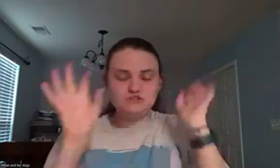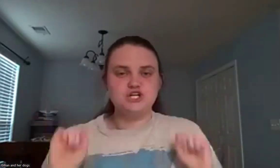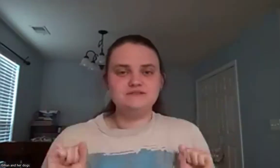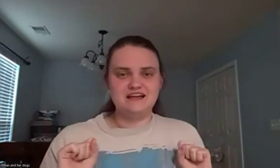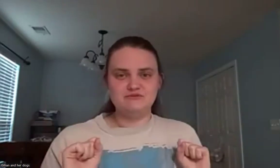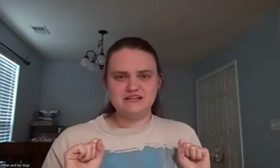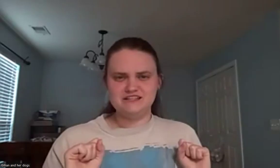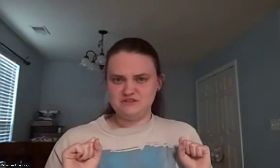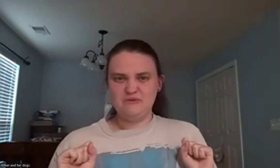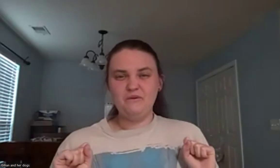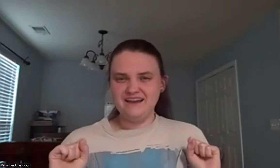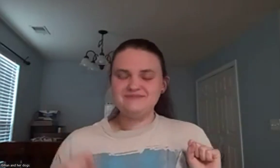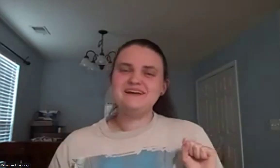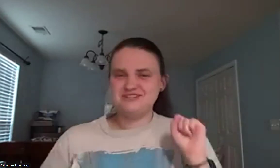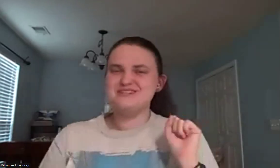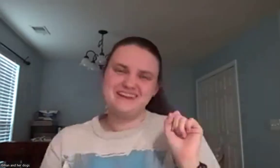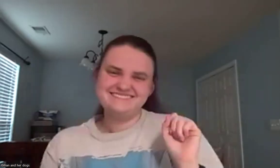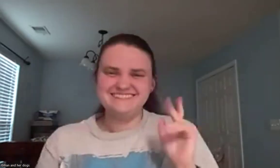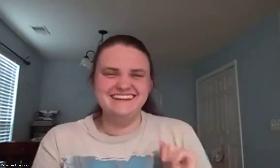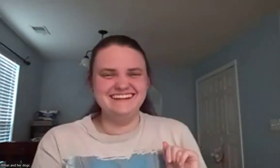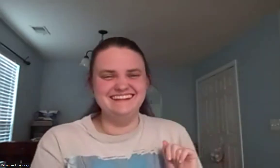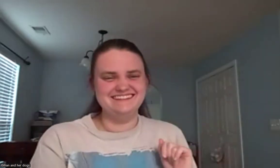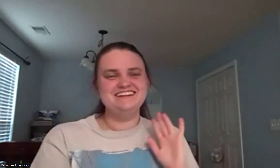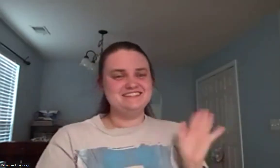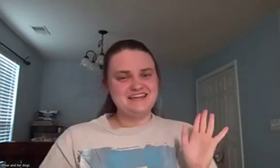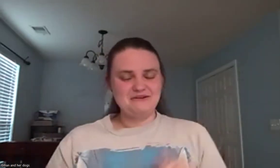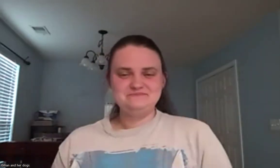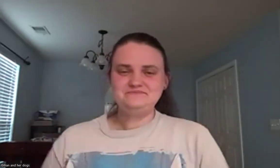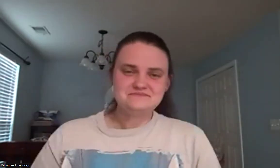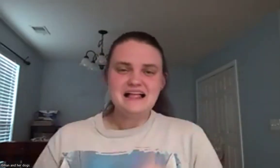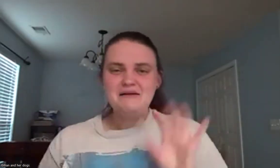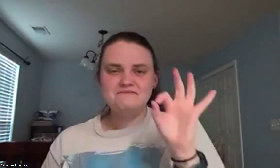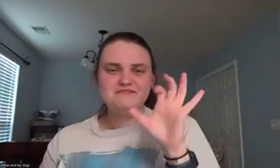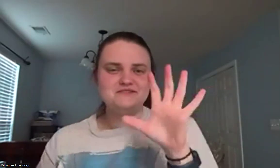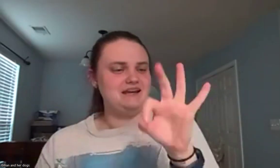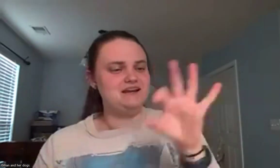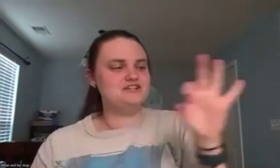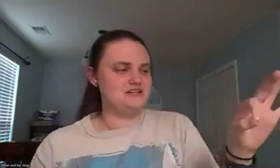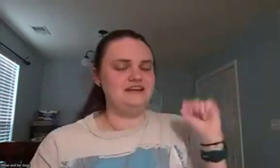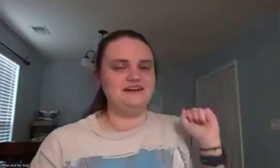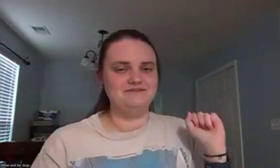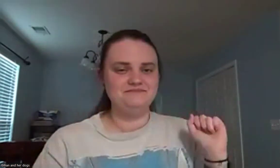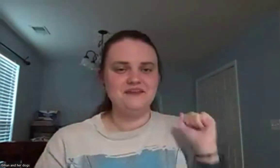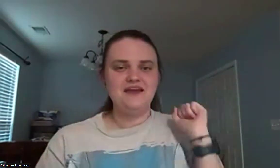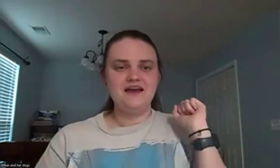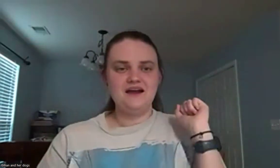joke to tell everybody because they're like, what? And I'm like, just look. Sad. Favorite thing, 999.